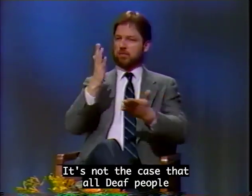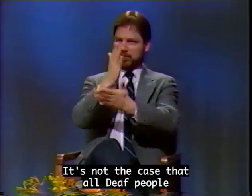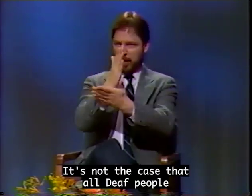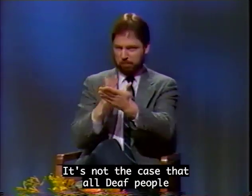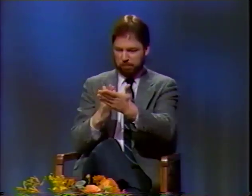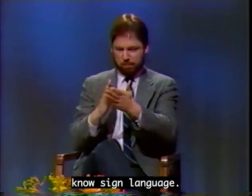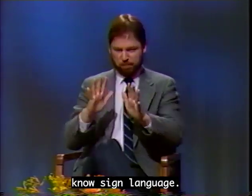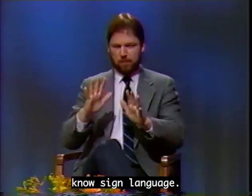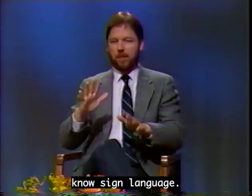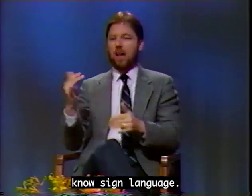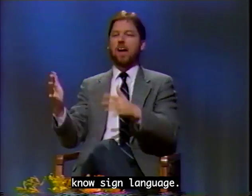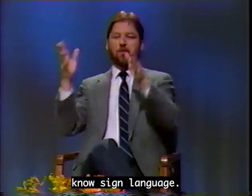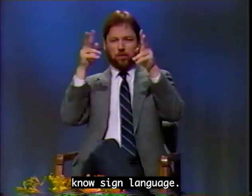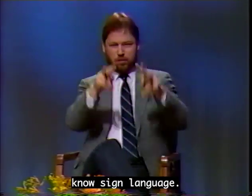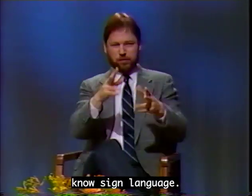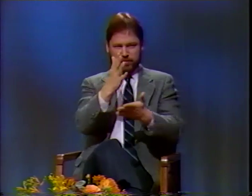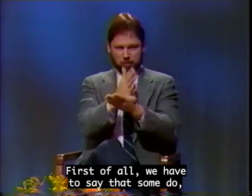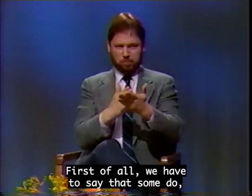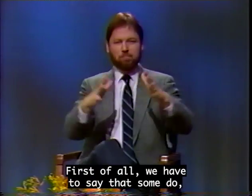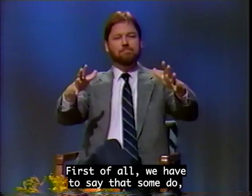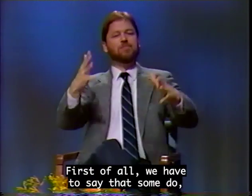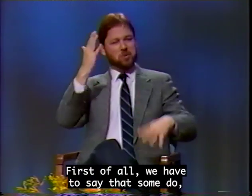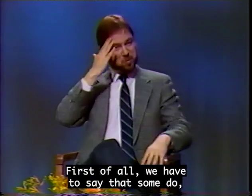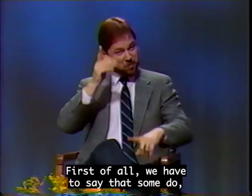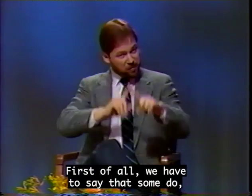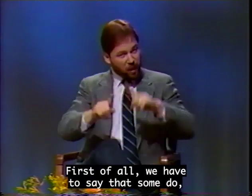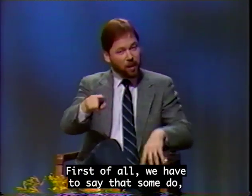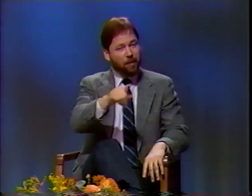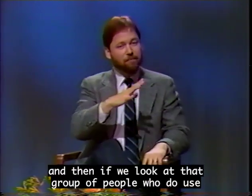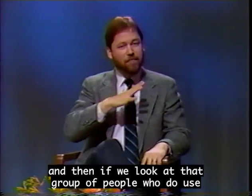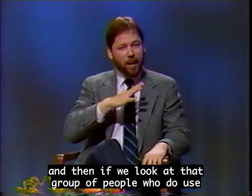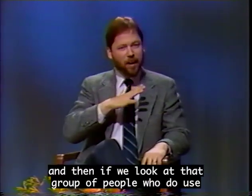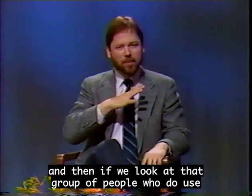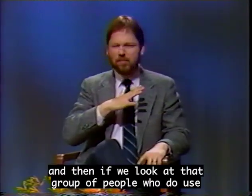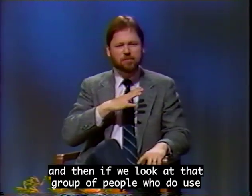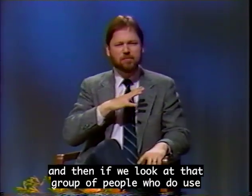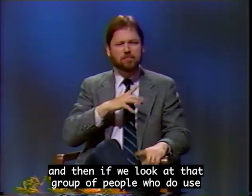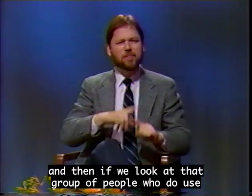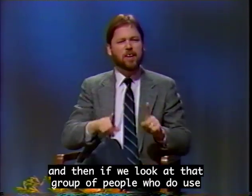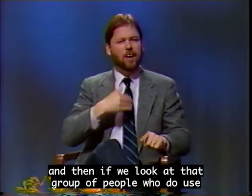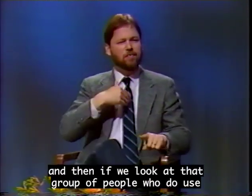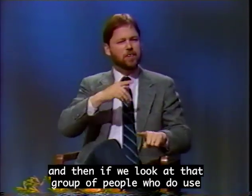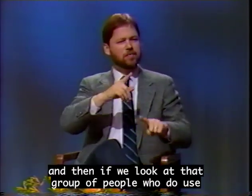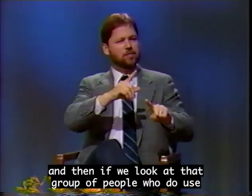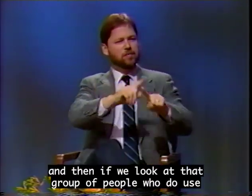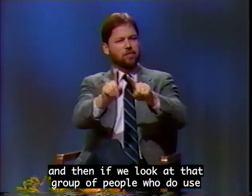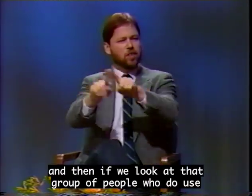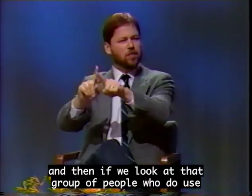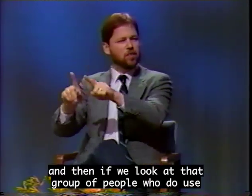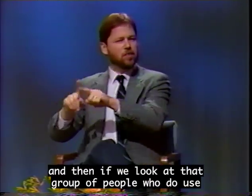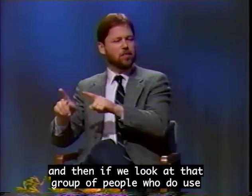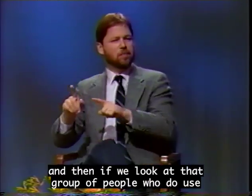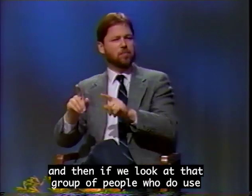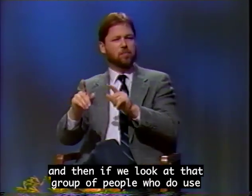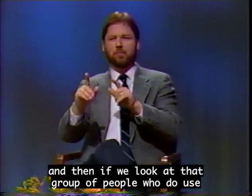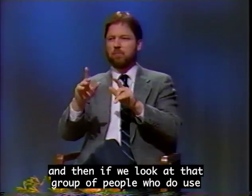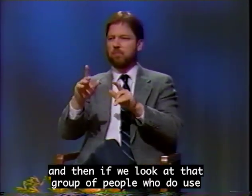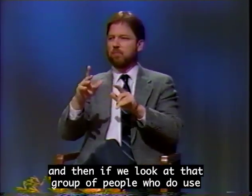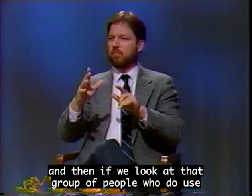deaf people know sign language. First of all, we have to say that some do. And then if we look at that group of